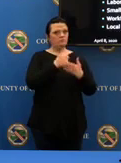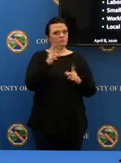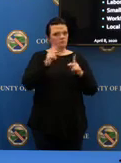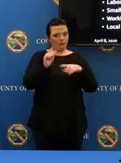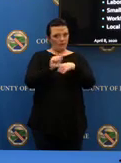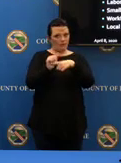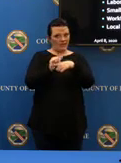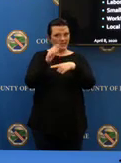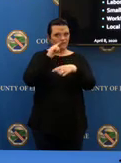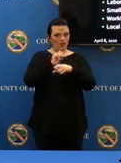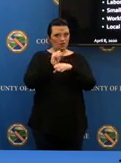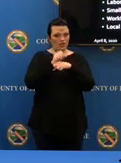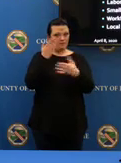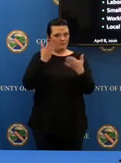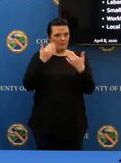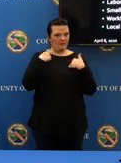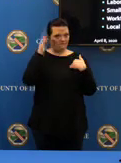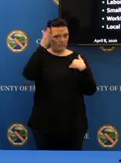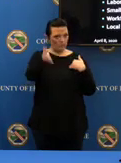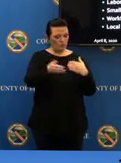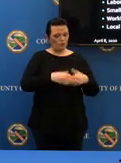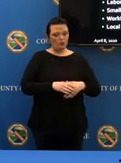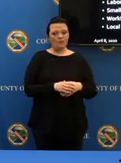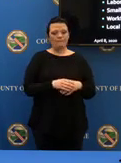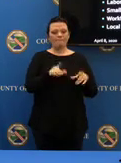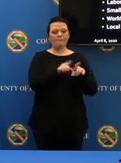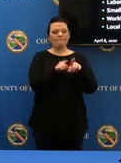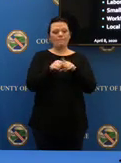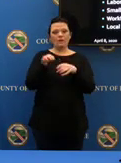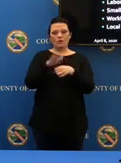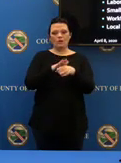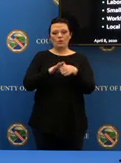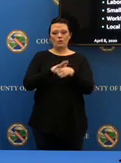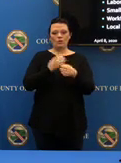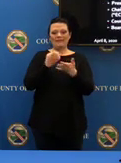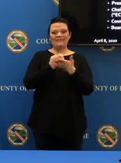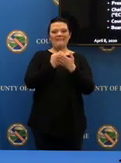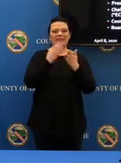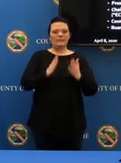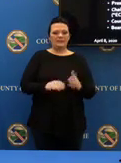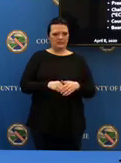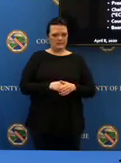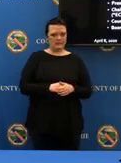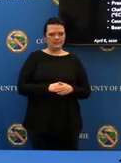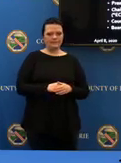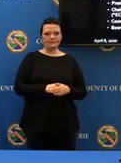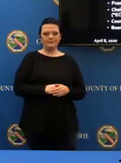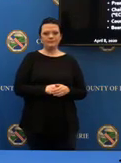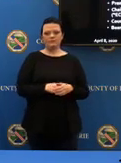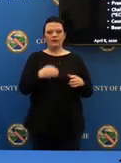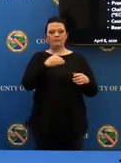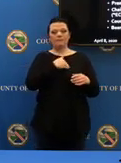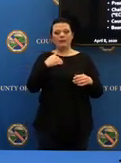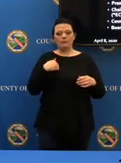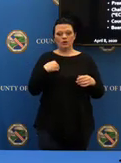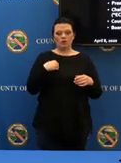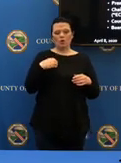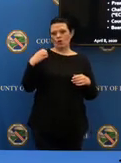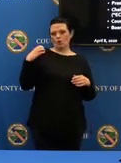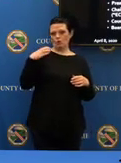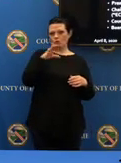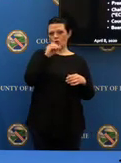trained for jobs that may exist in the future, as well as local economists. The task force members, our co-chairs,